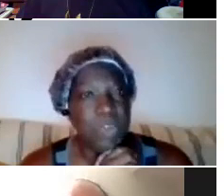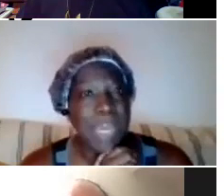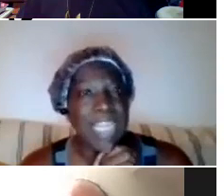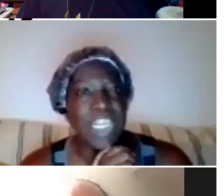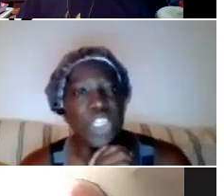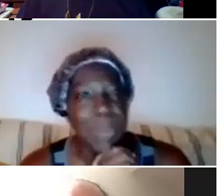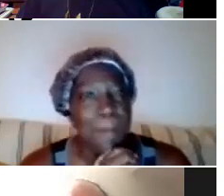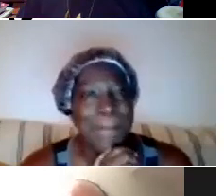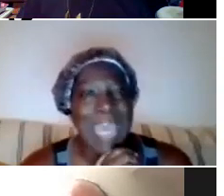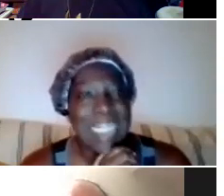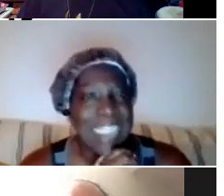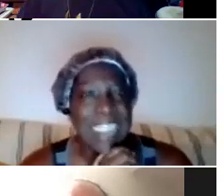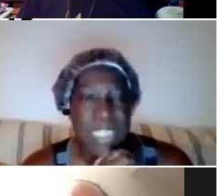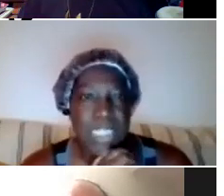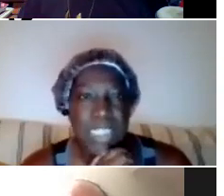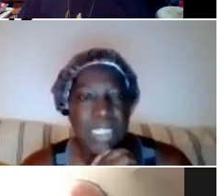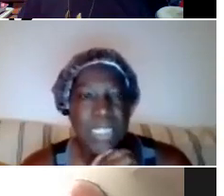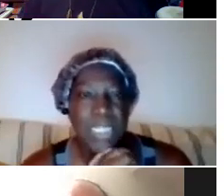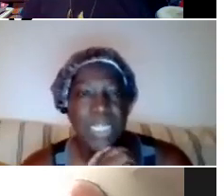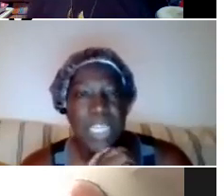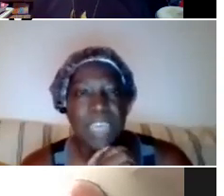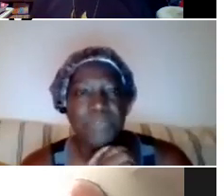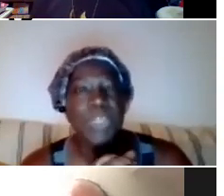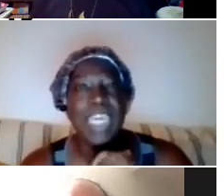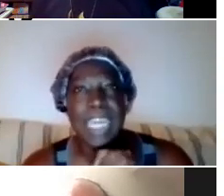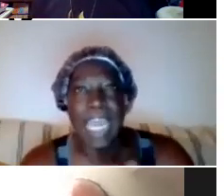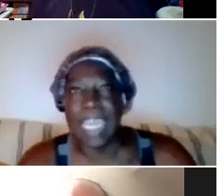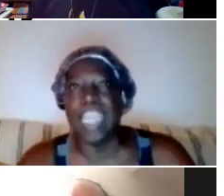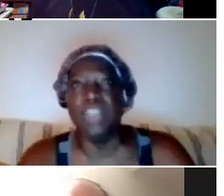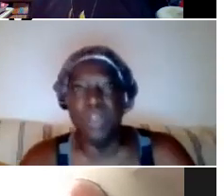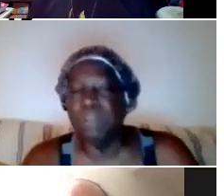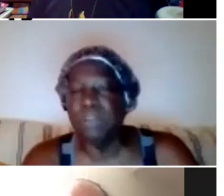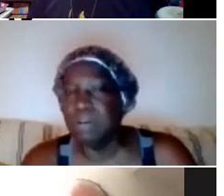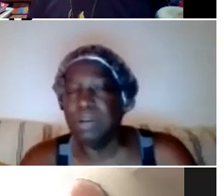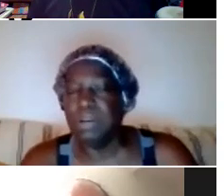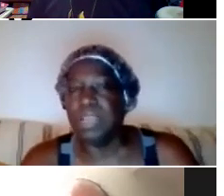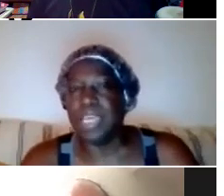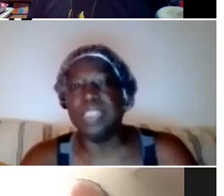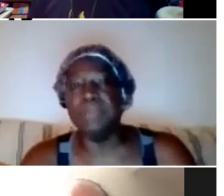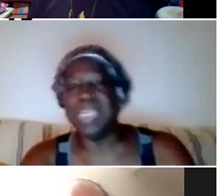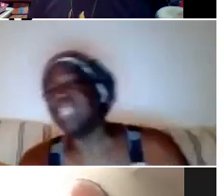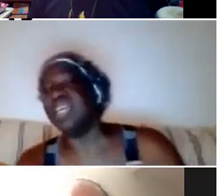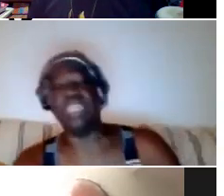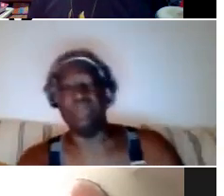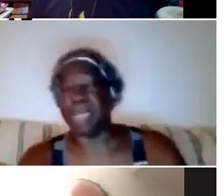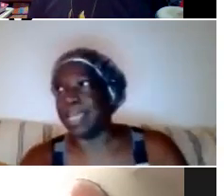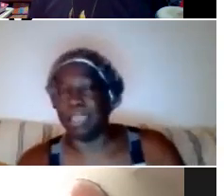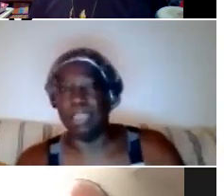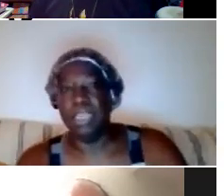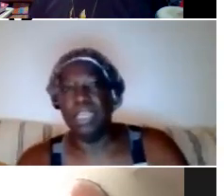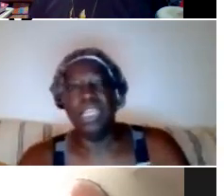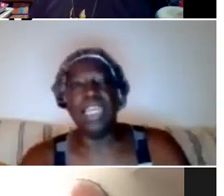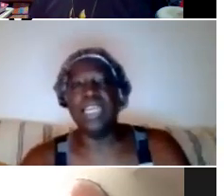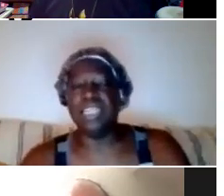Saying never mind. Could you imagine if you cannot hear And somebody, oh, never